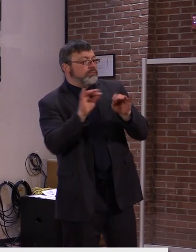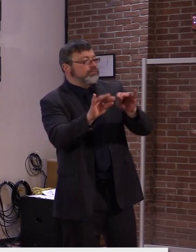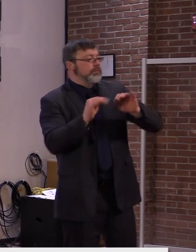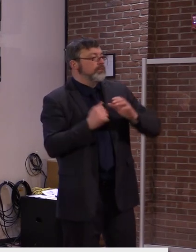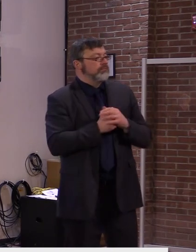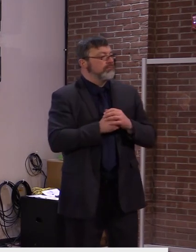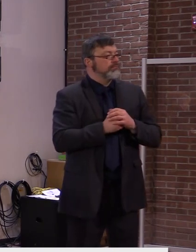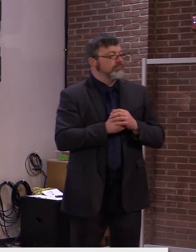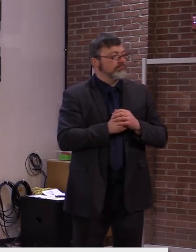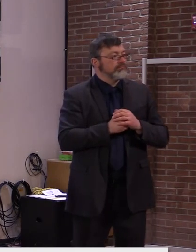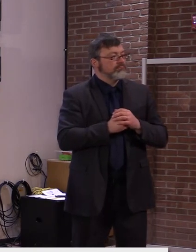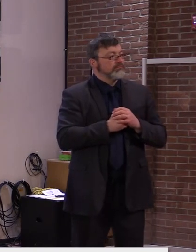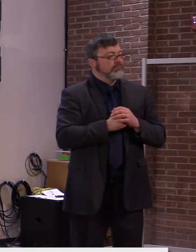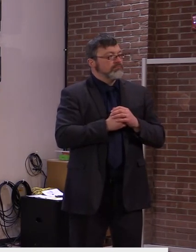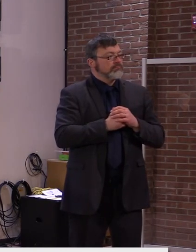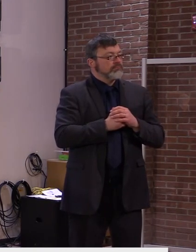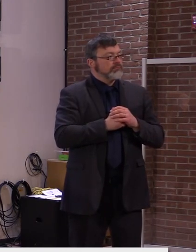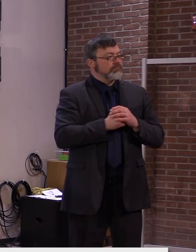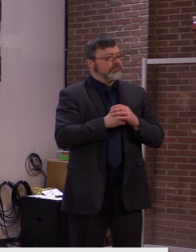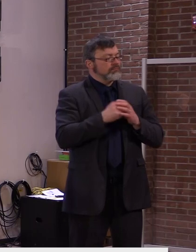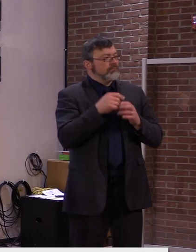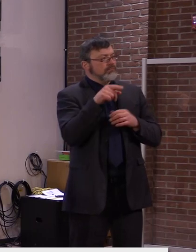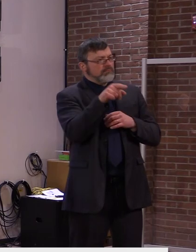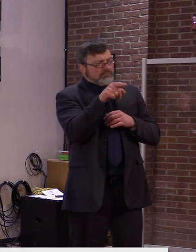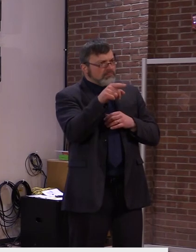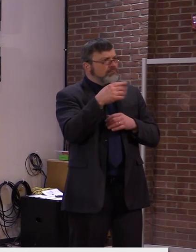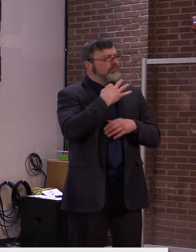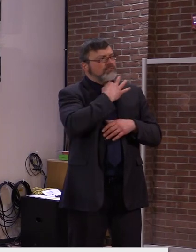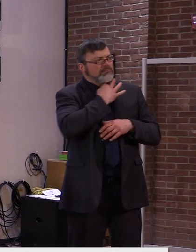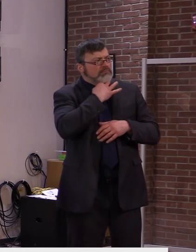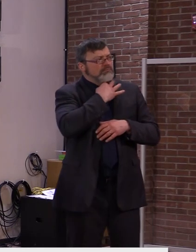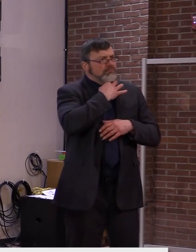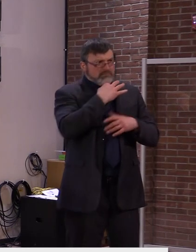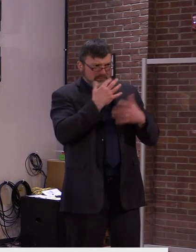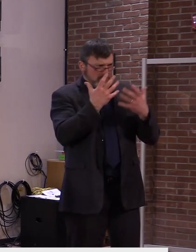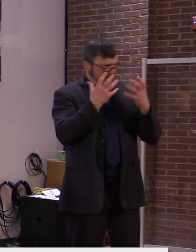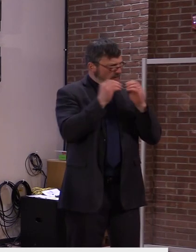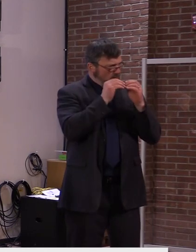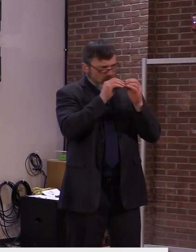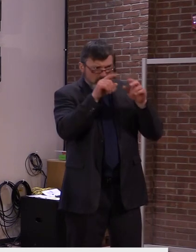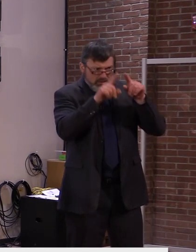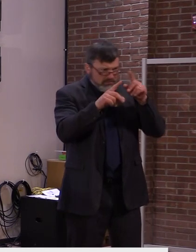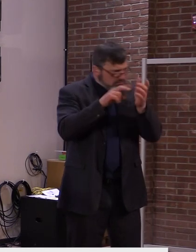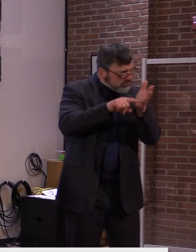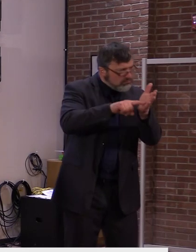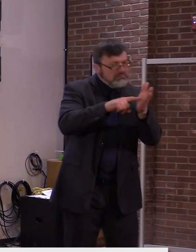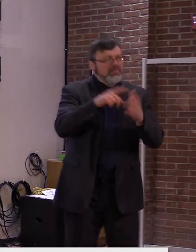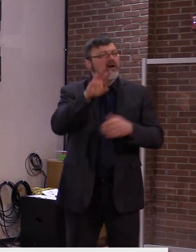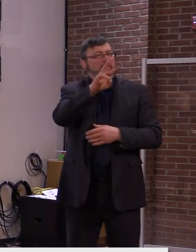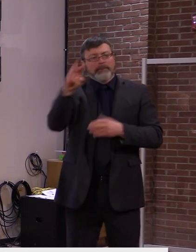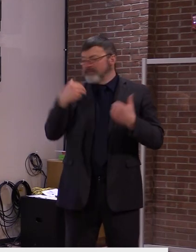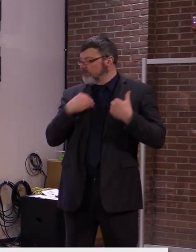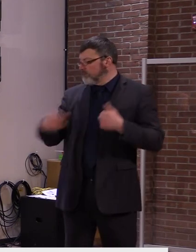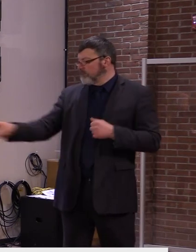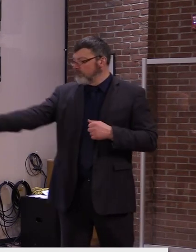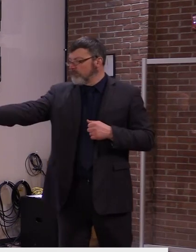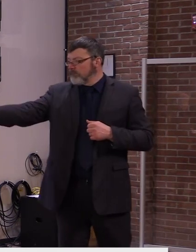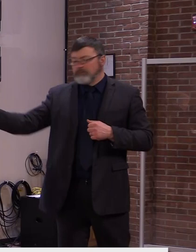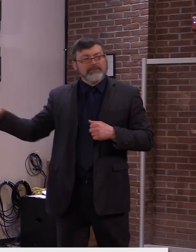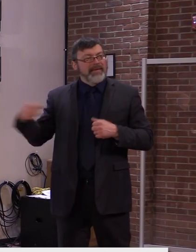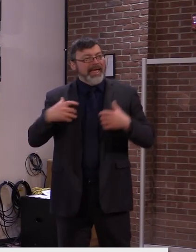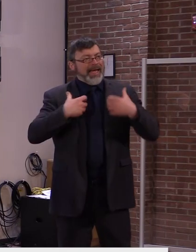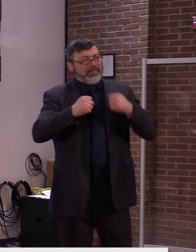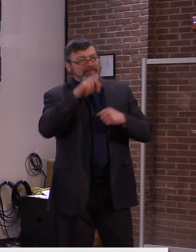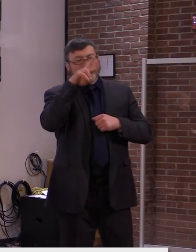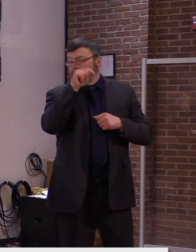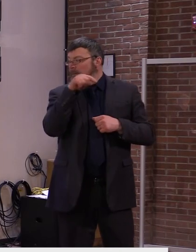healthvermont.gov/myvaccine. Appointments are available at clinics statewide. Here's what you can expect when you arrive at your